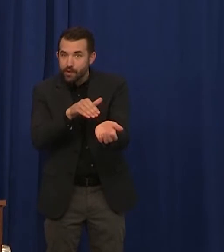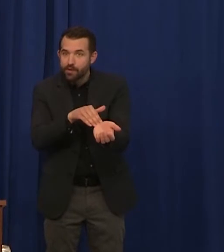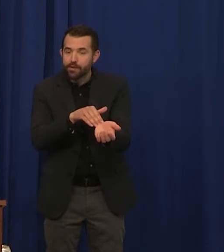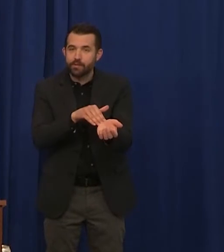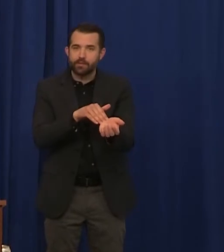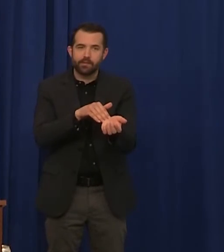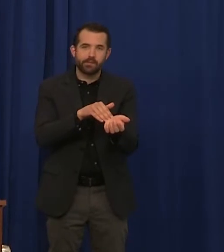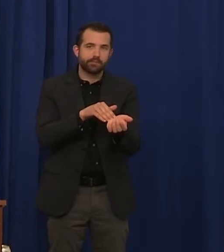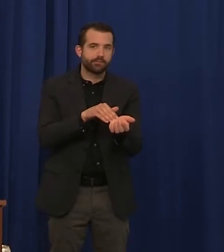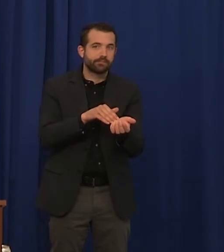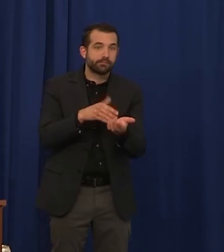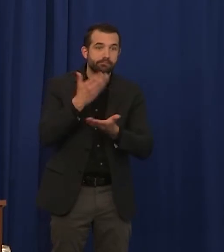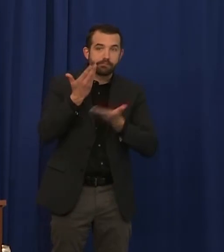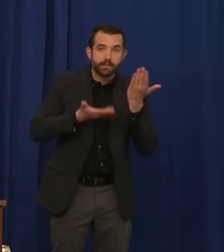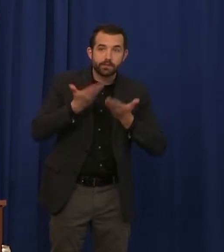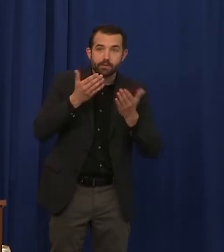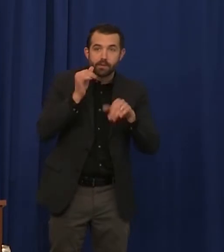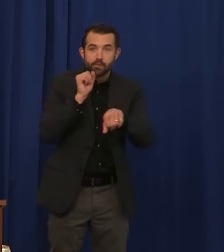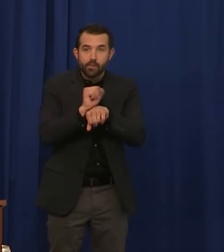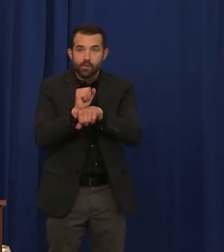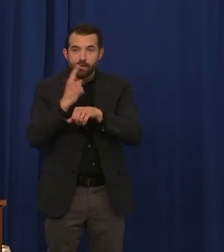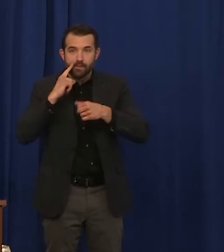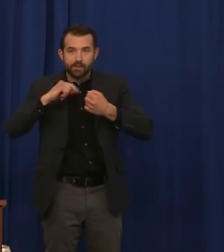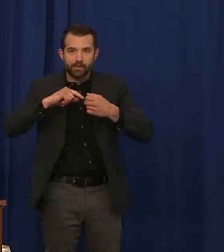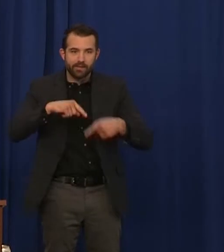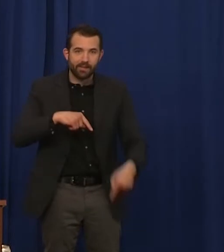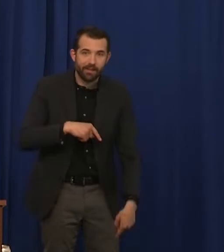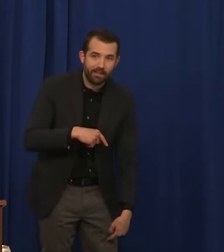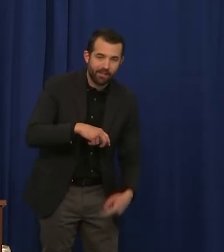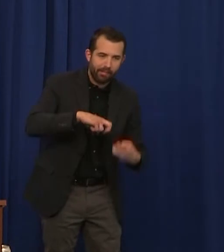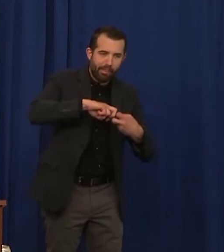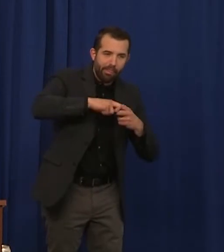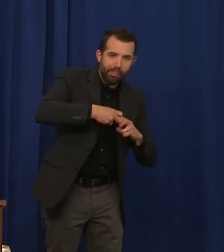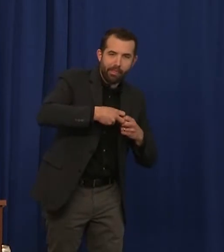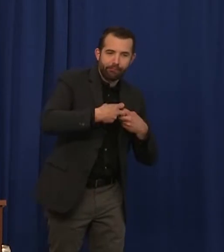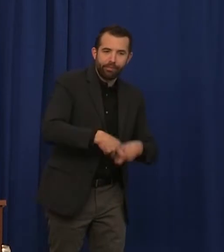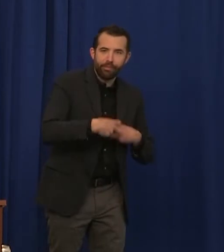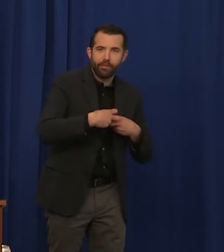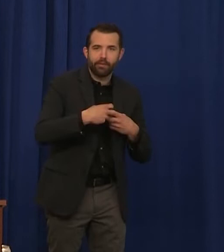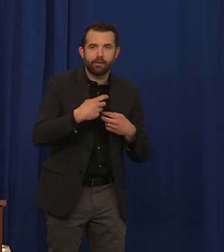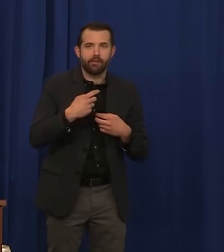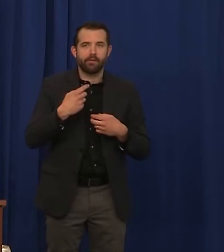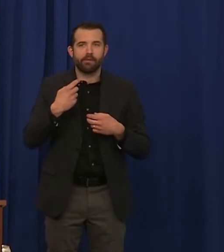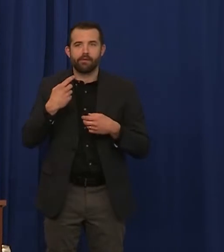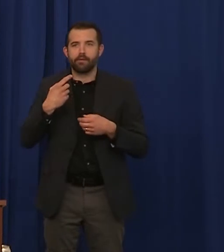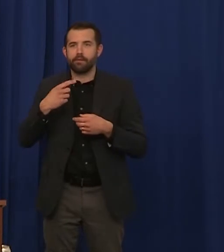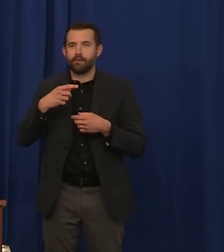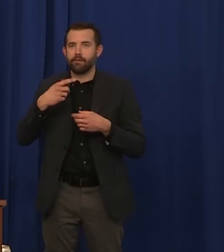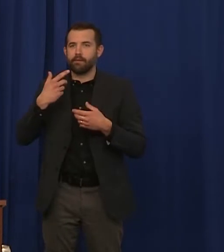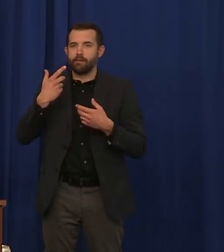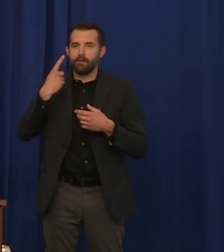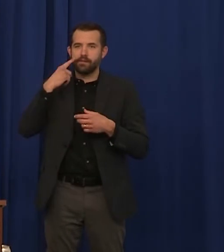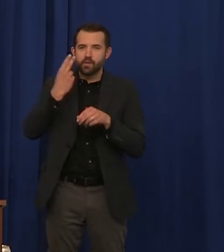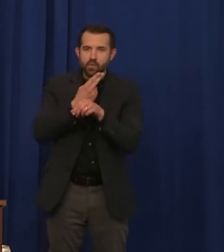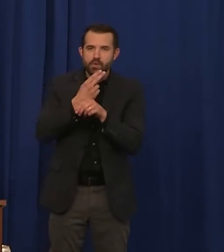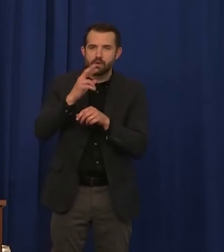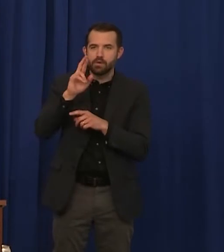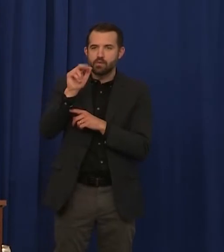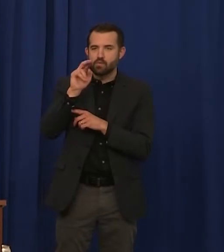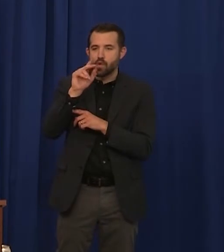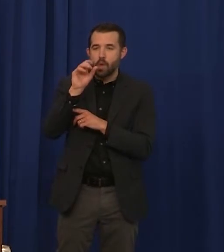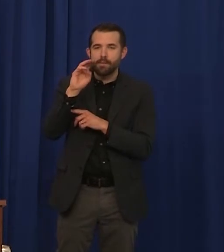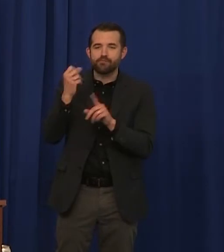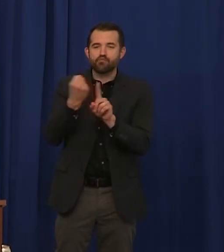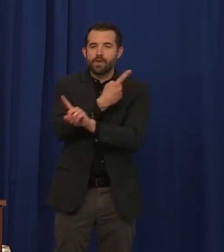for a twisted ankle, on a random but predictable basis. We will ask them if they would be willing to